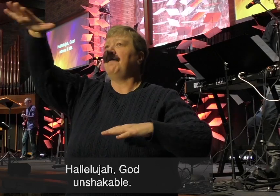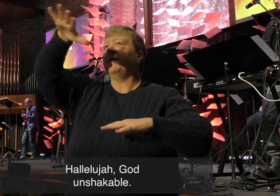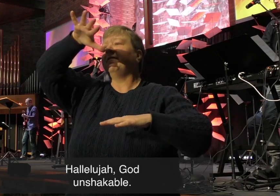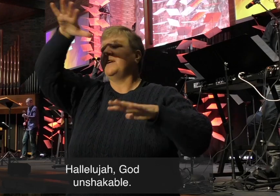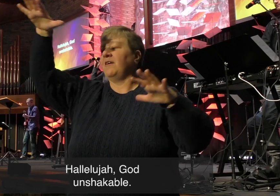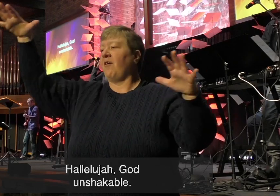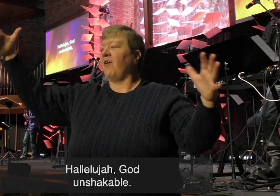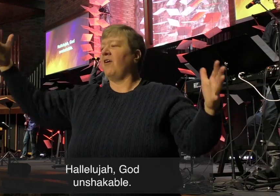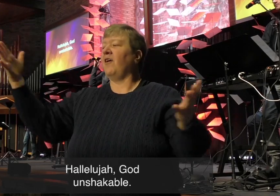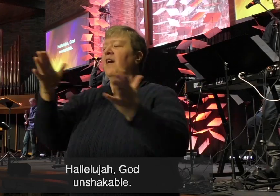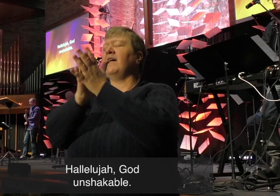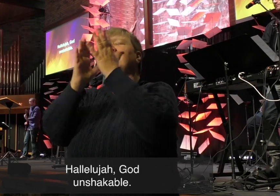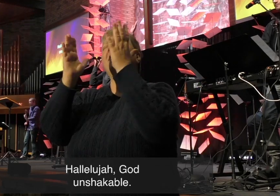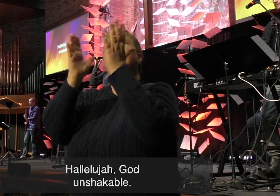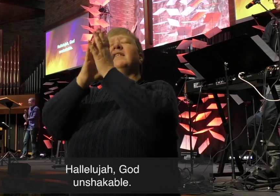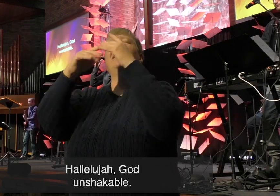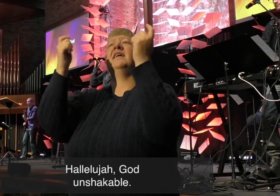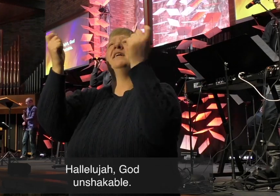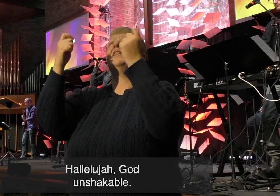Hallelujah, God, above it all.